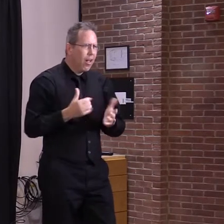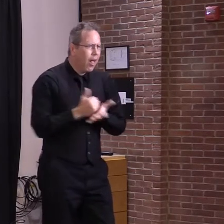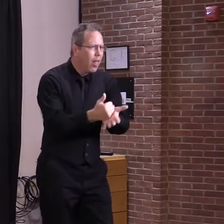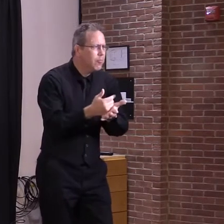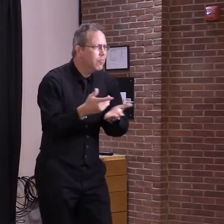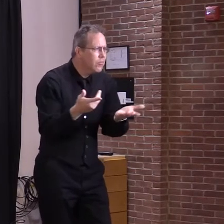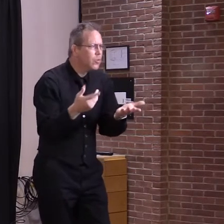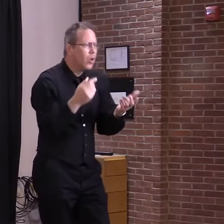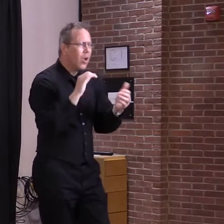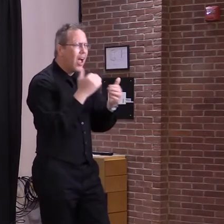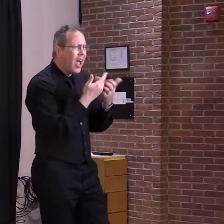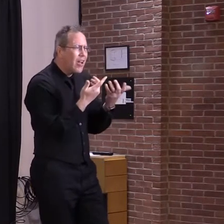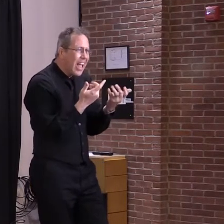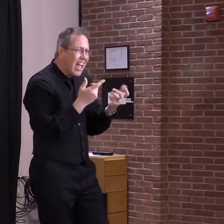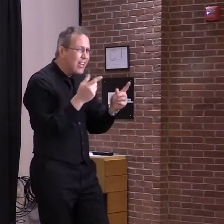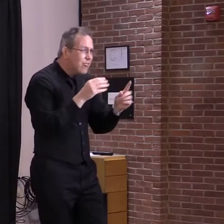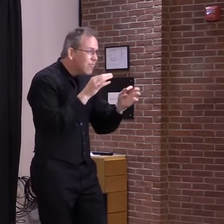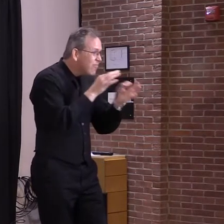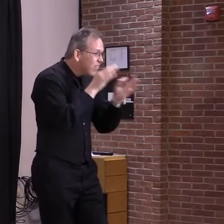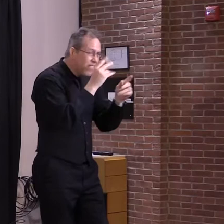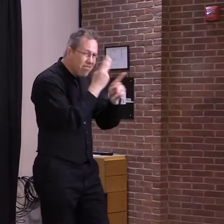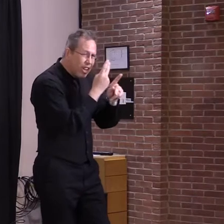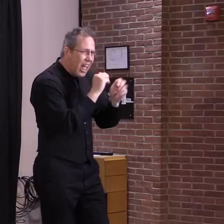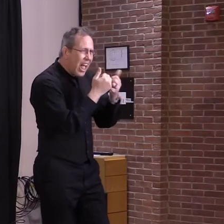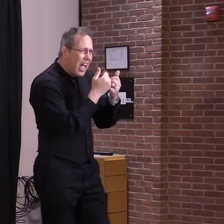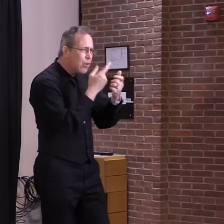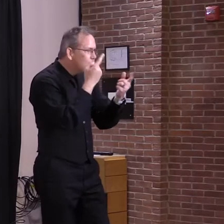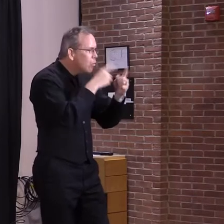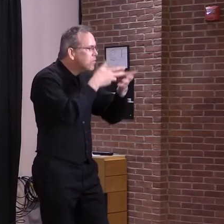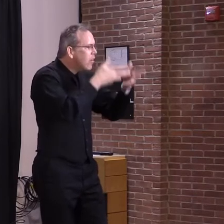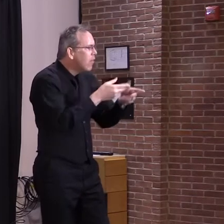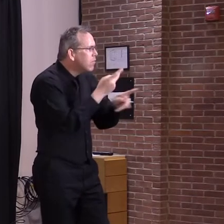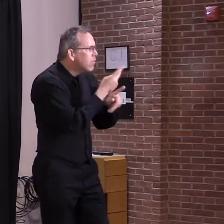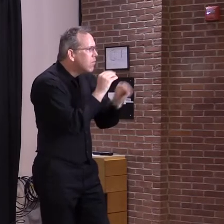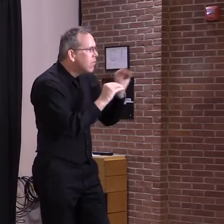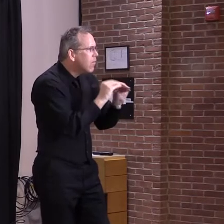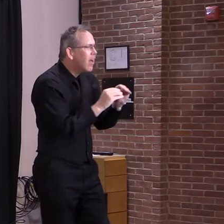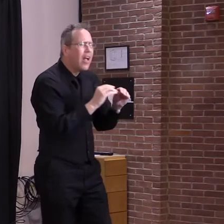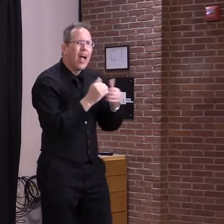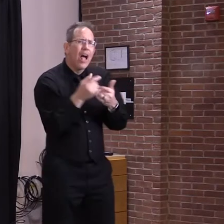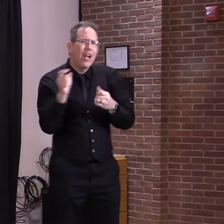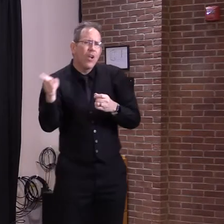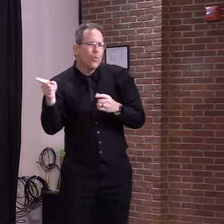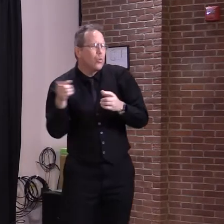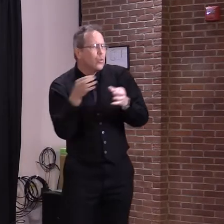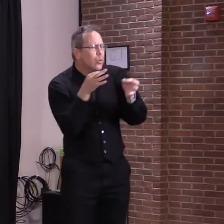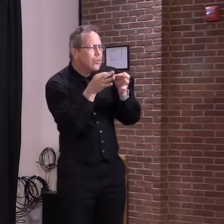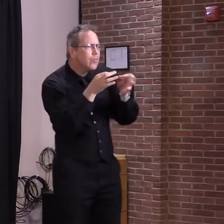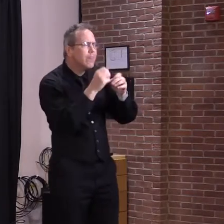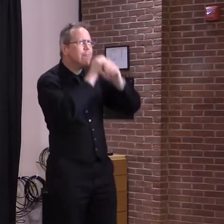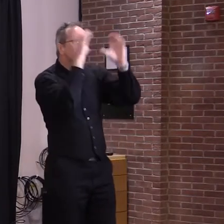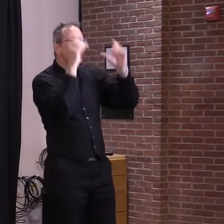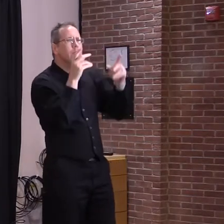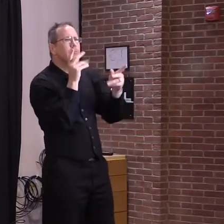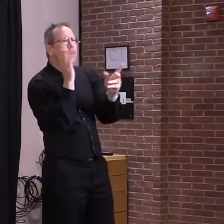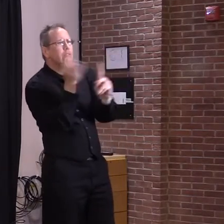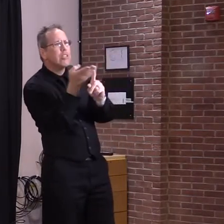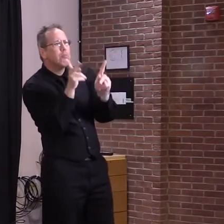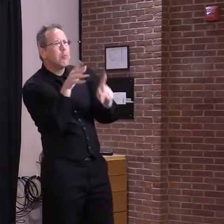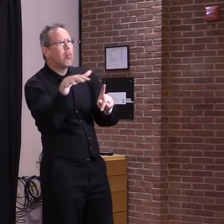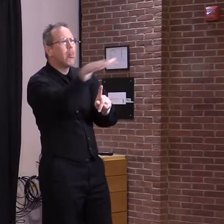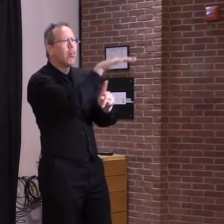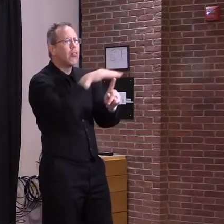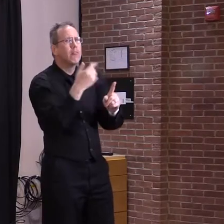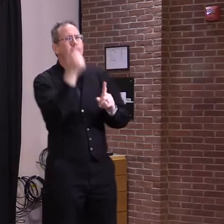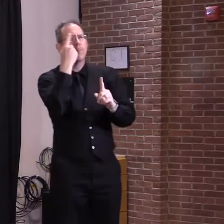thing needs to be figured out in order for us to go forward? Can you just sort of put that in perspective for us? A little bit of both, right? I mean, we